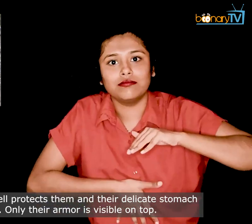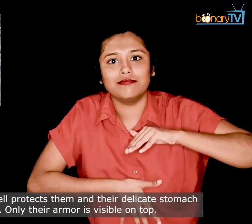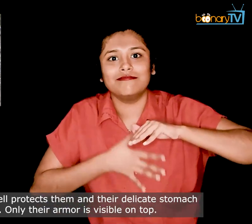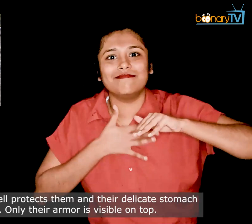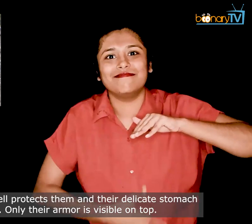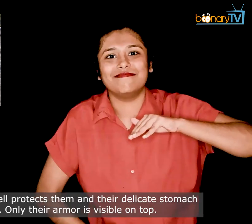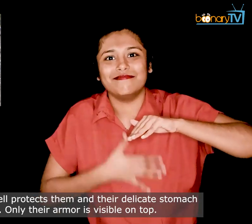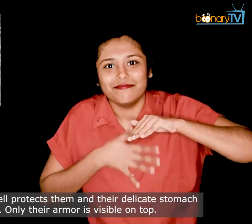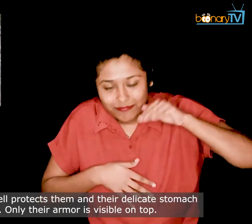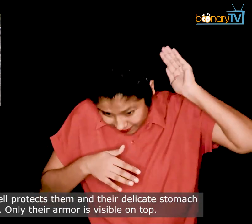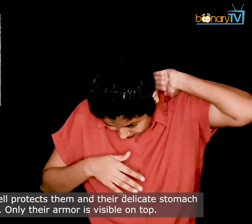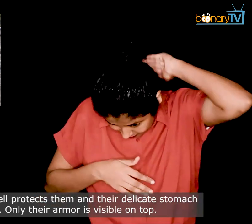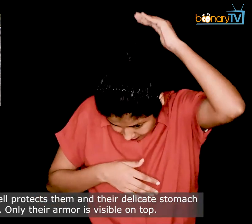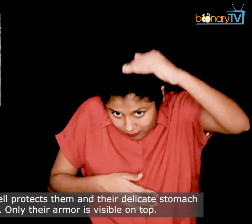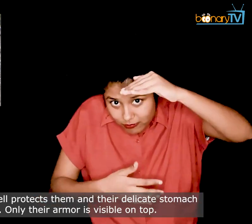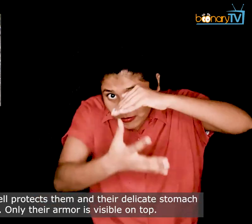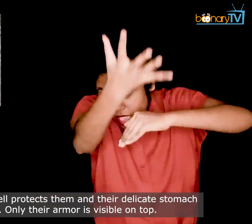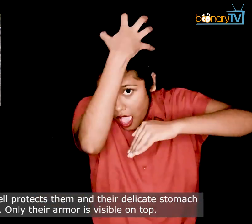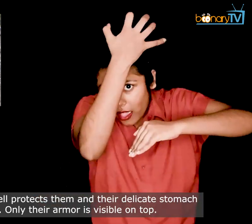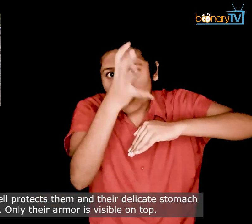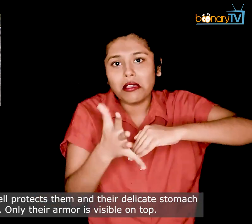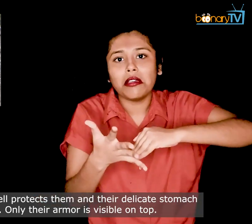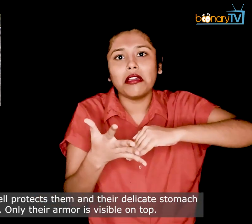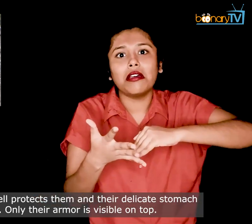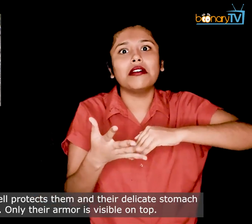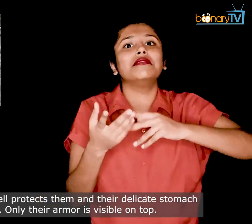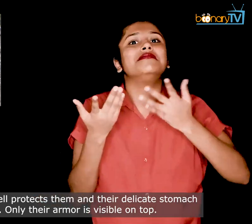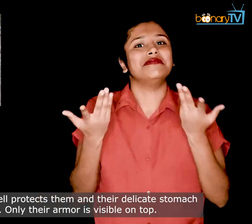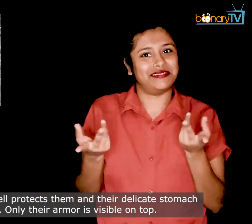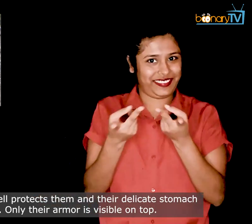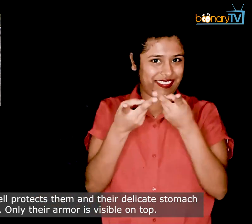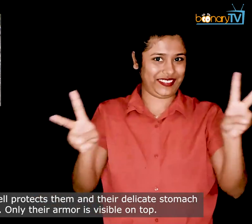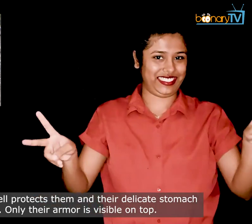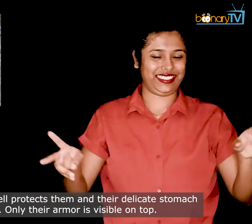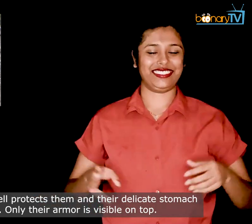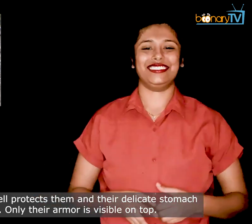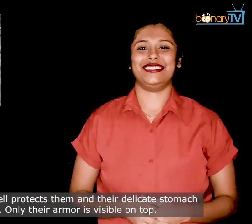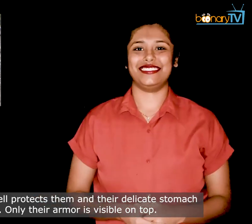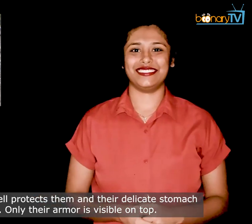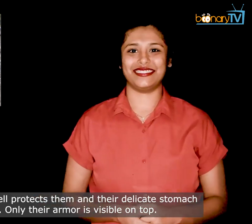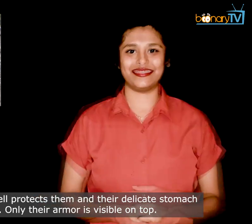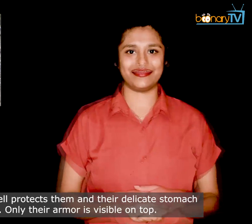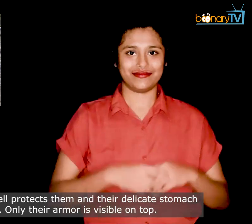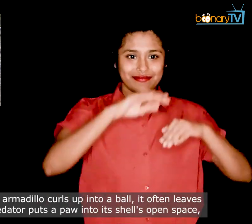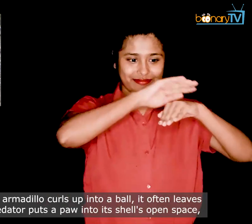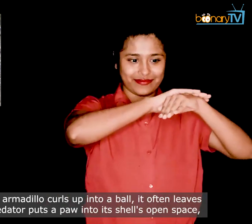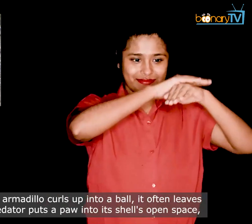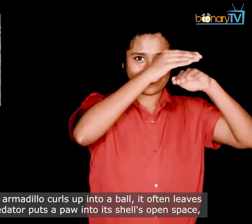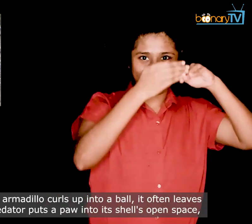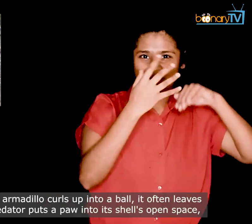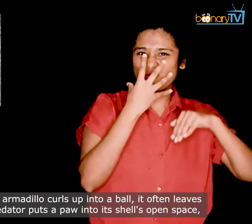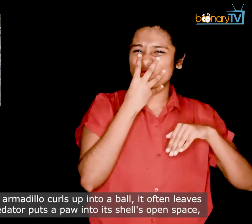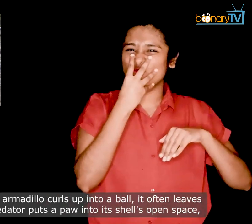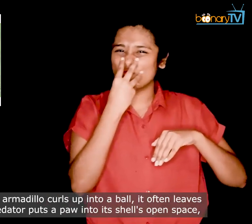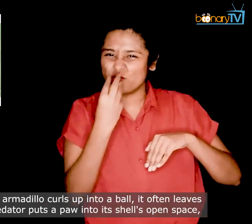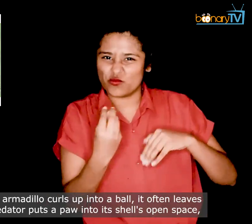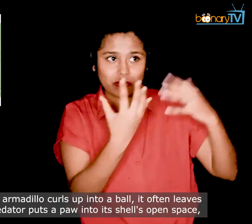Only their armor is visible on top. When a three-banded armadillo